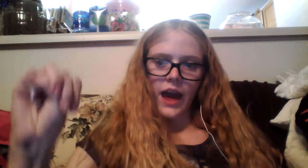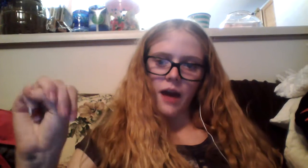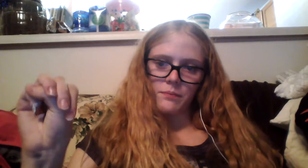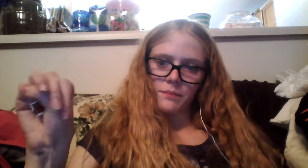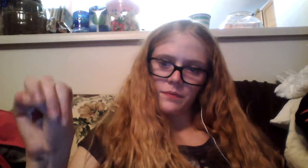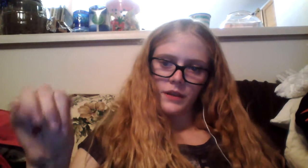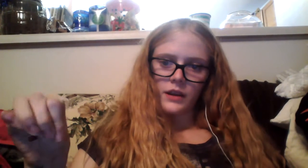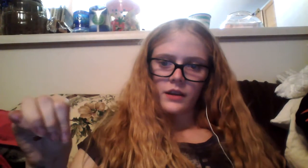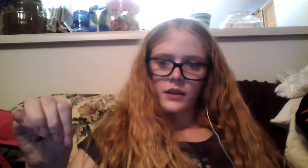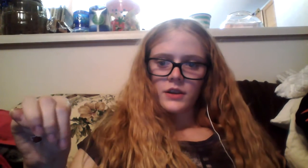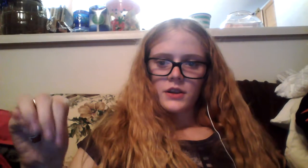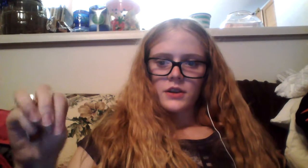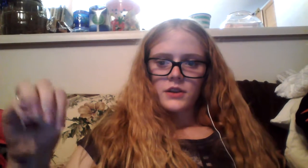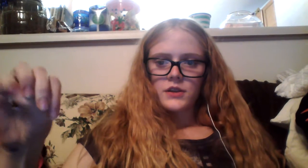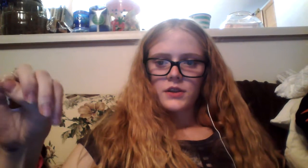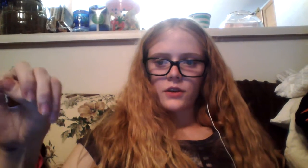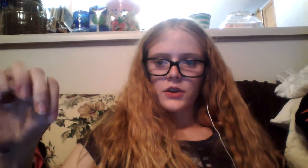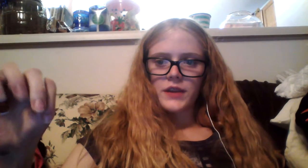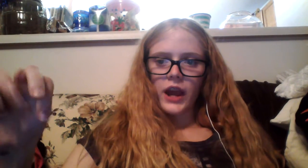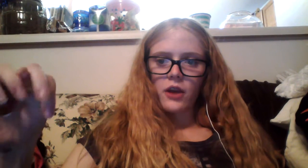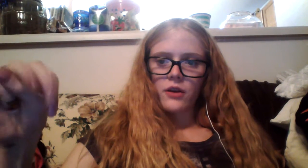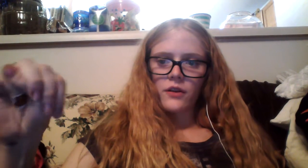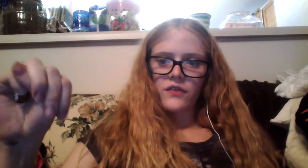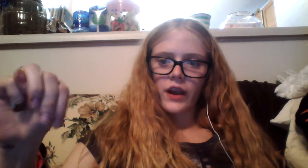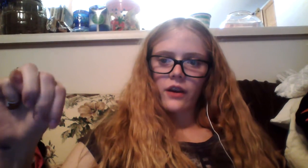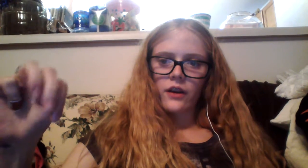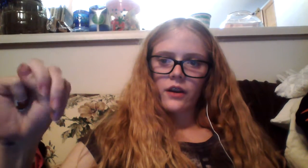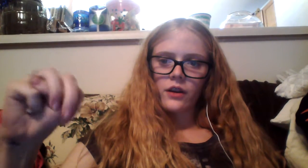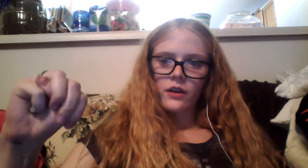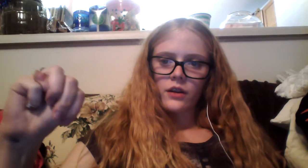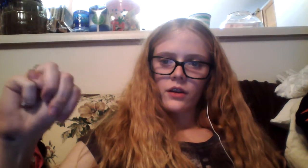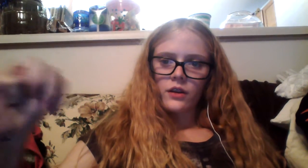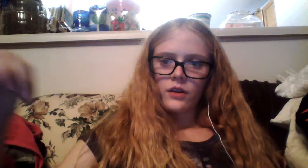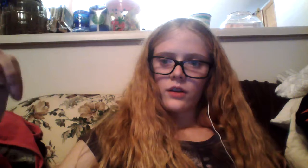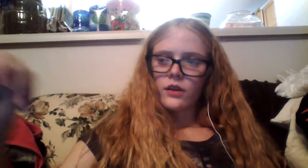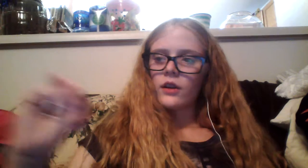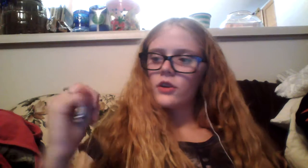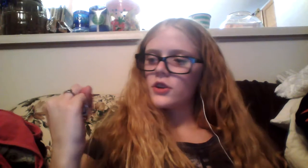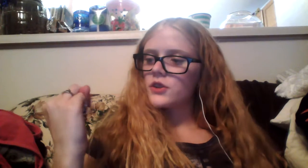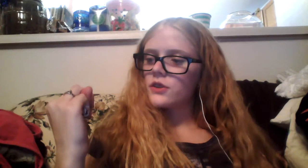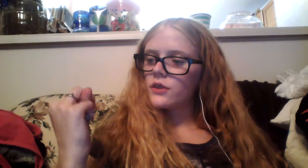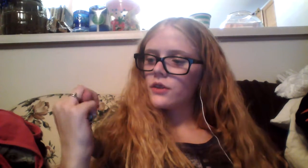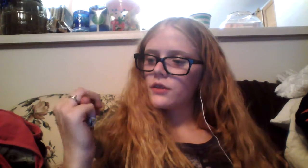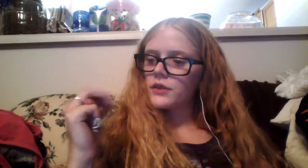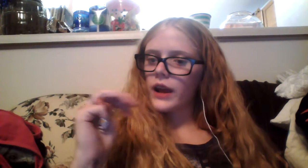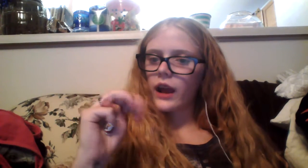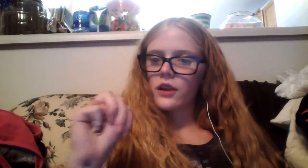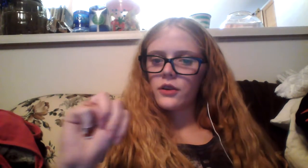M. So you take your finger. You just take it and do